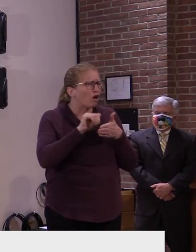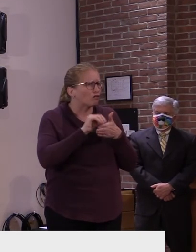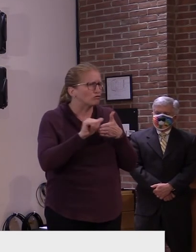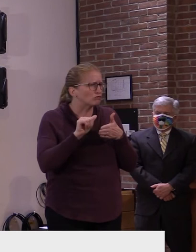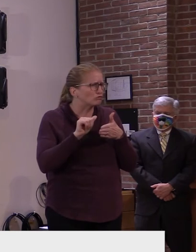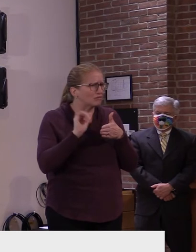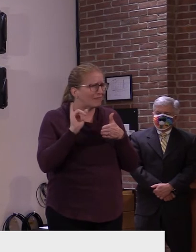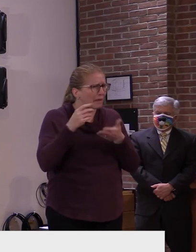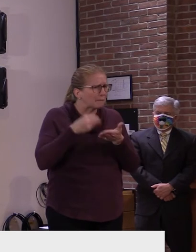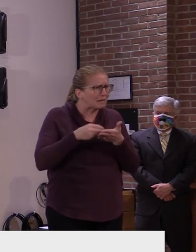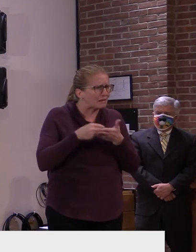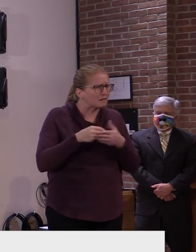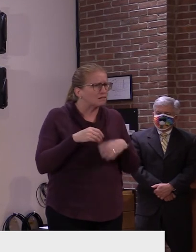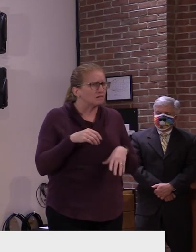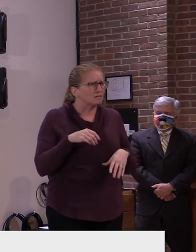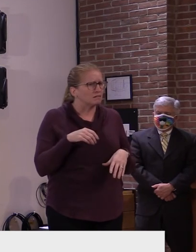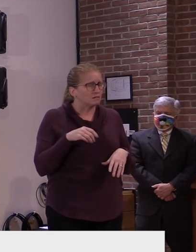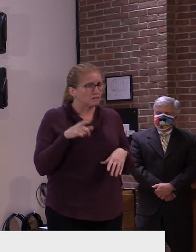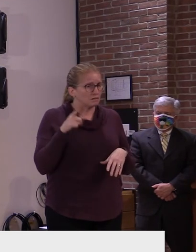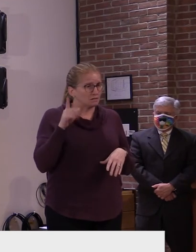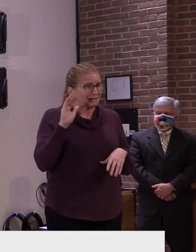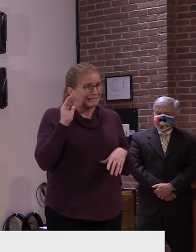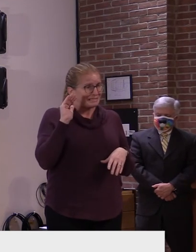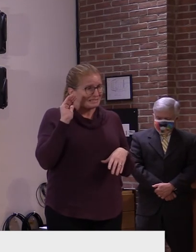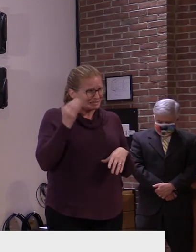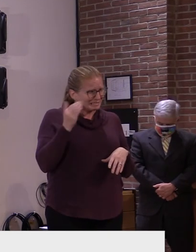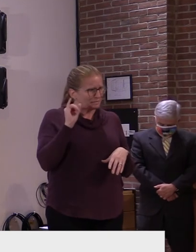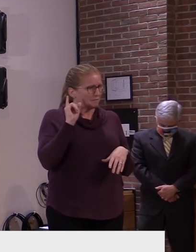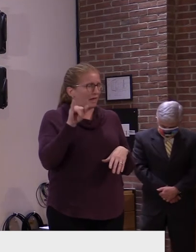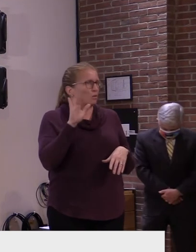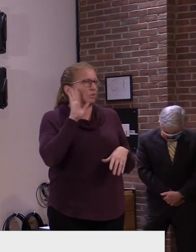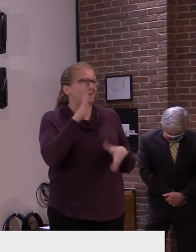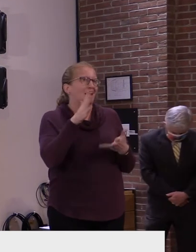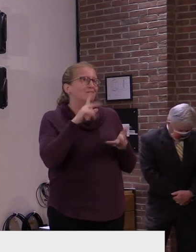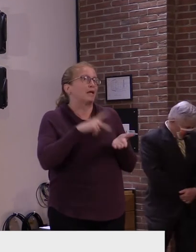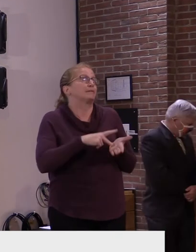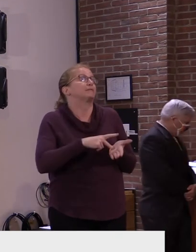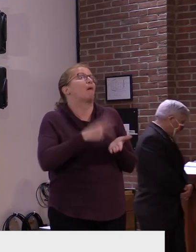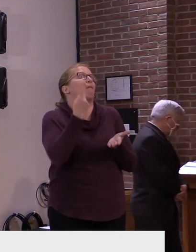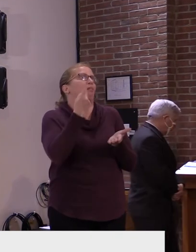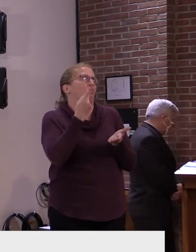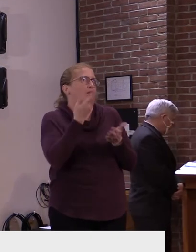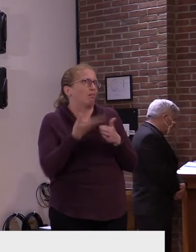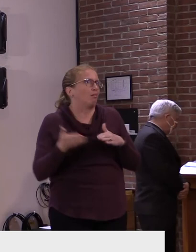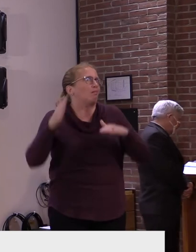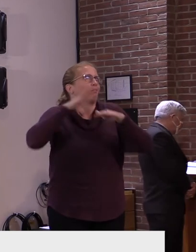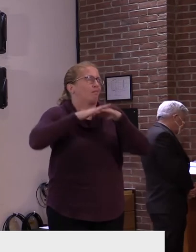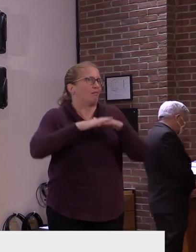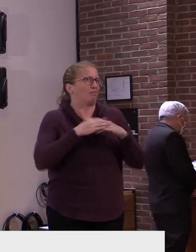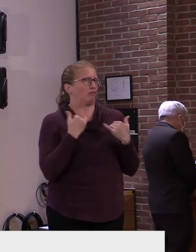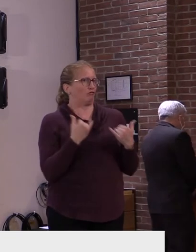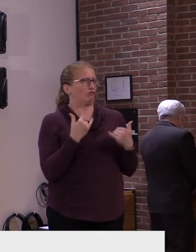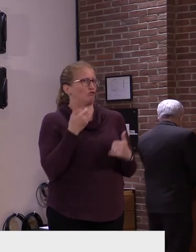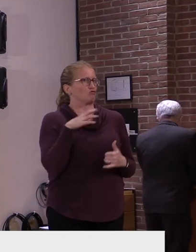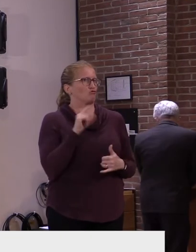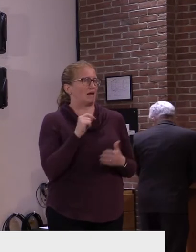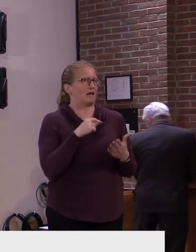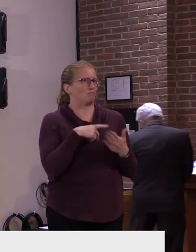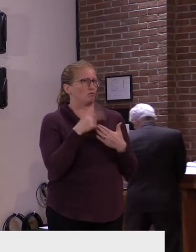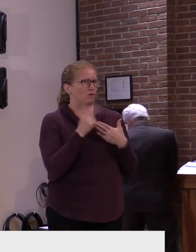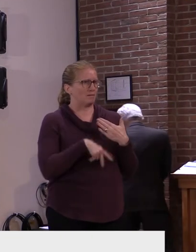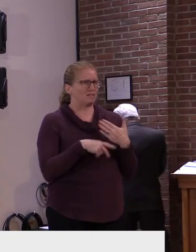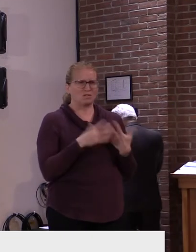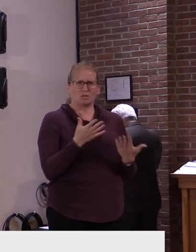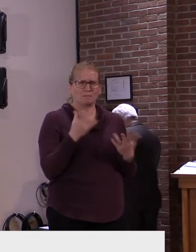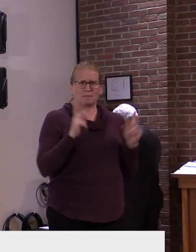basically doubling the amount for the existing grant program and now the people are people out there are kind of wondering where that surrounding business